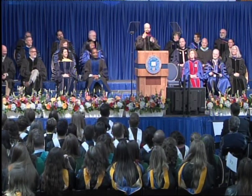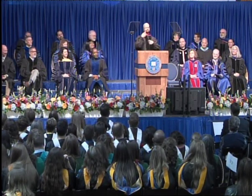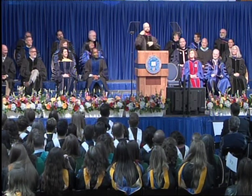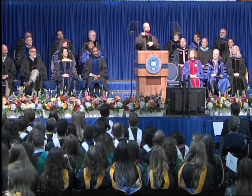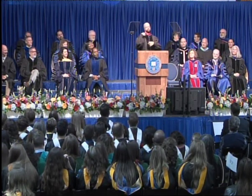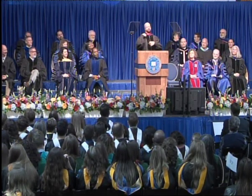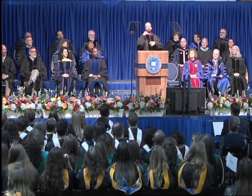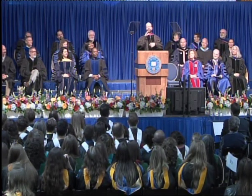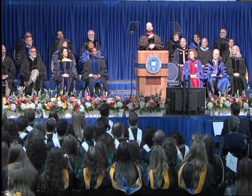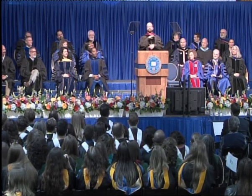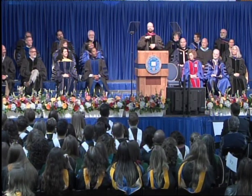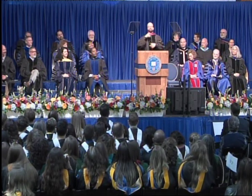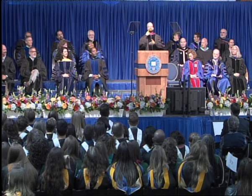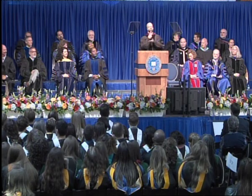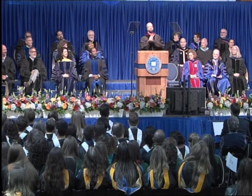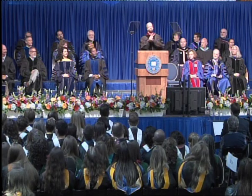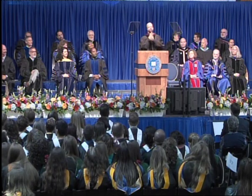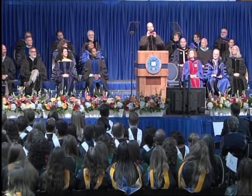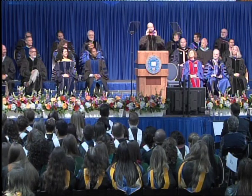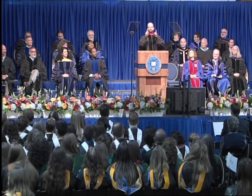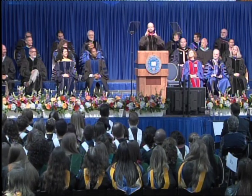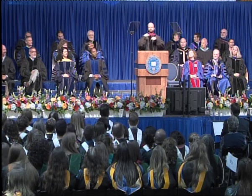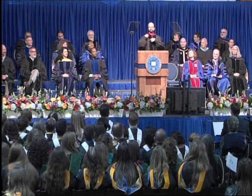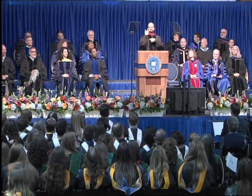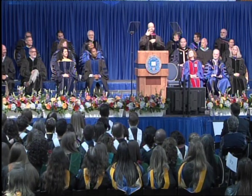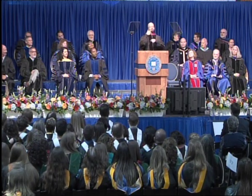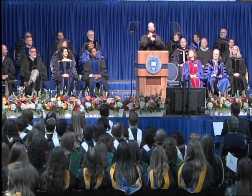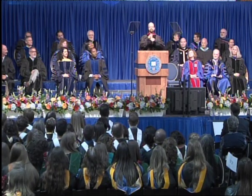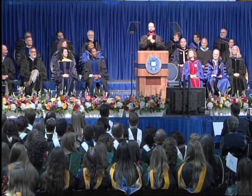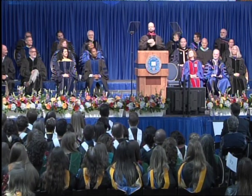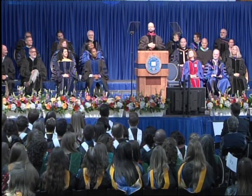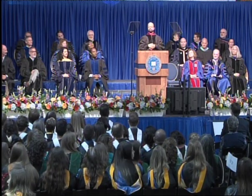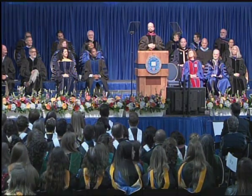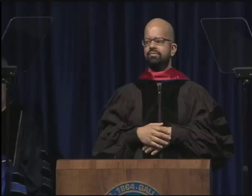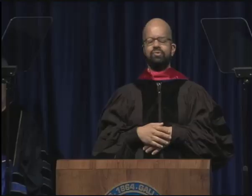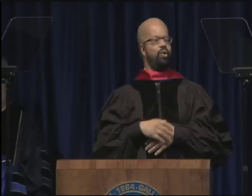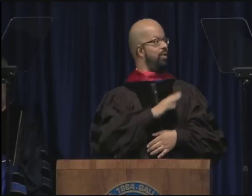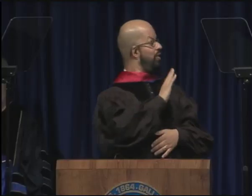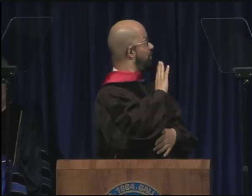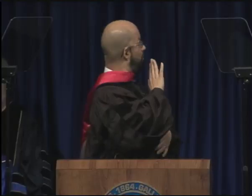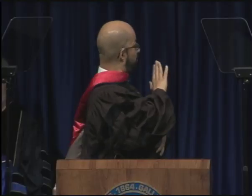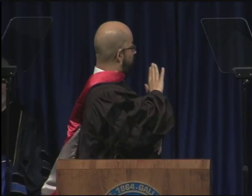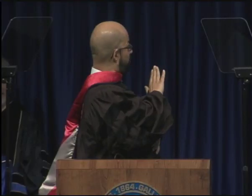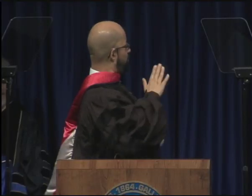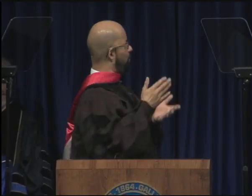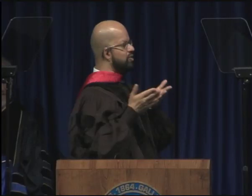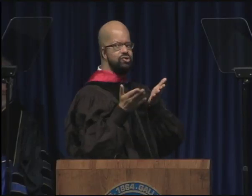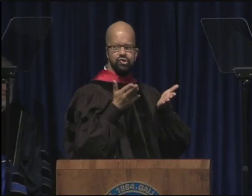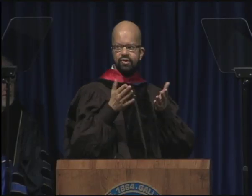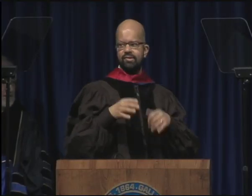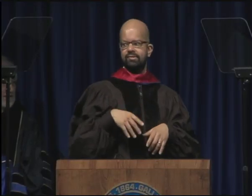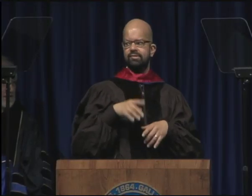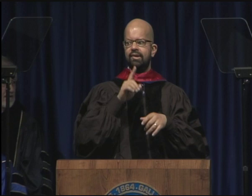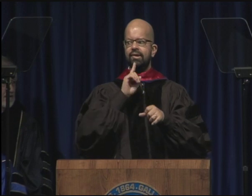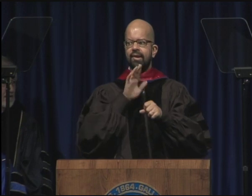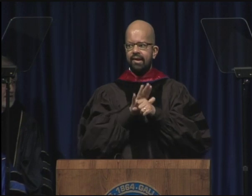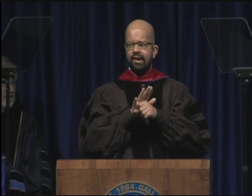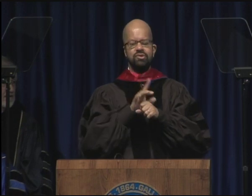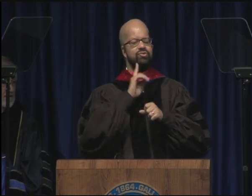Dr. Pick has been chair of the Council on Graduate Education for the past 3 years. Your